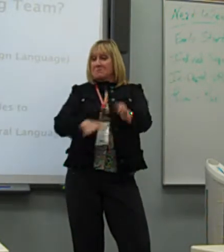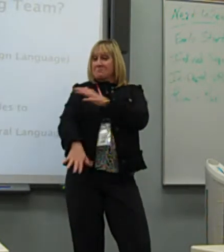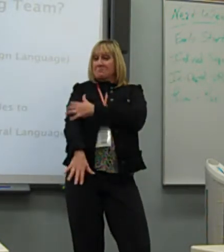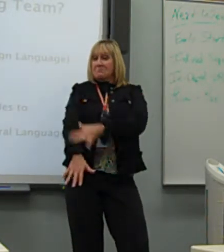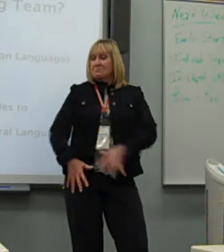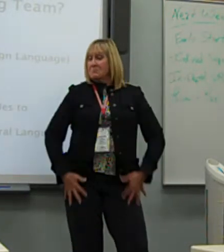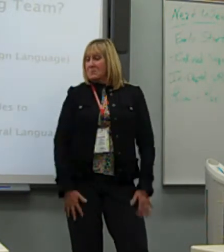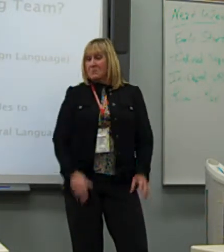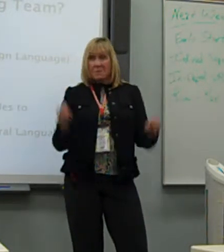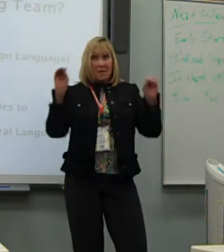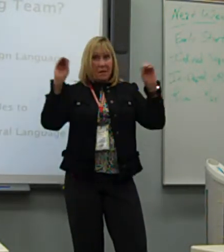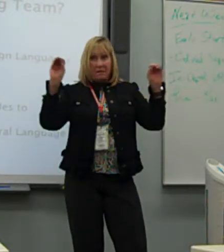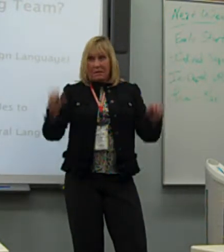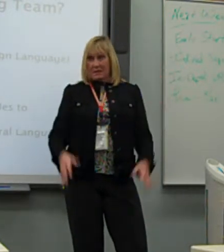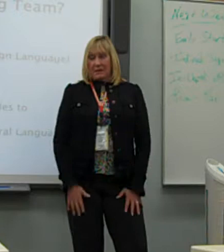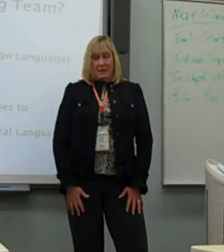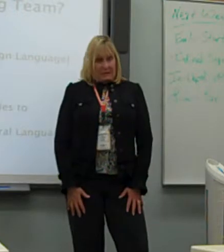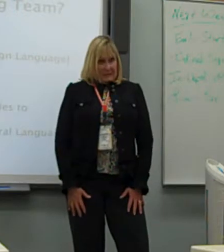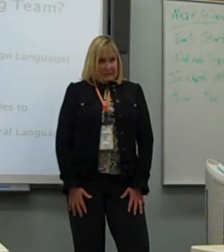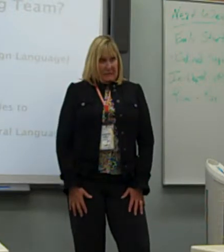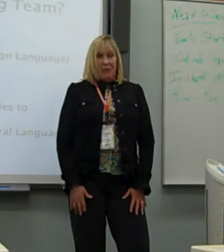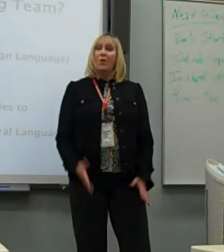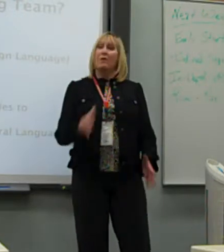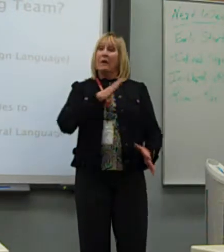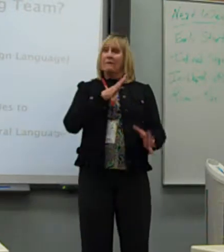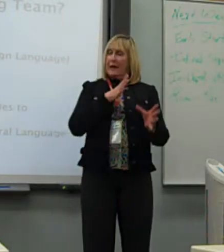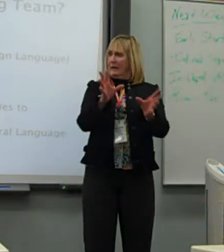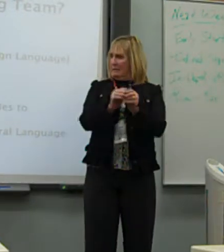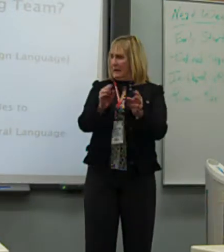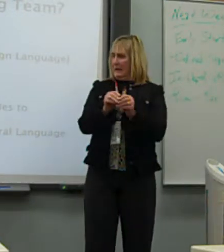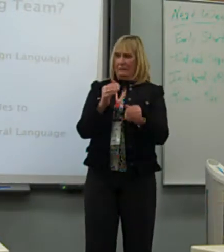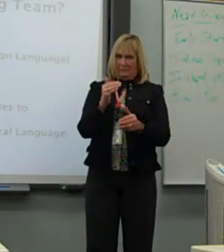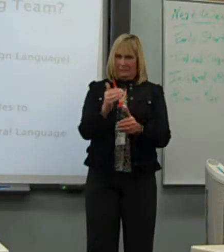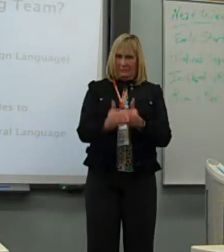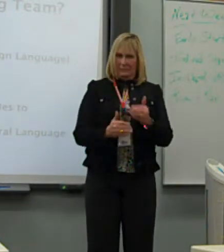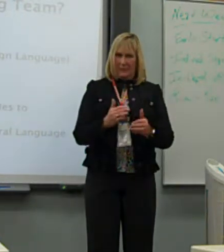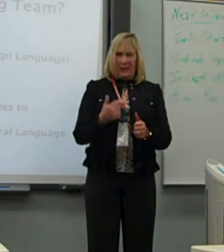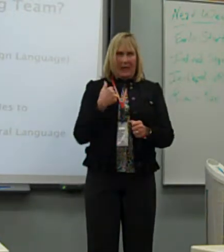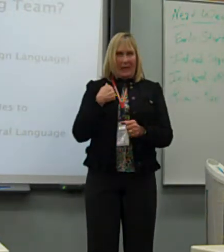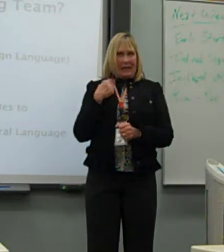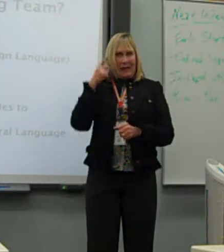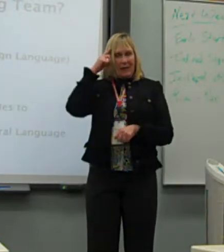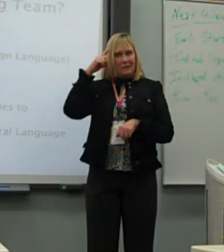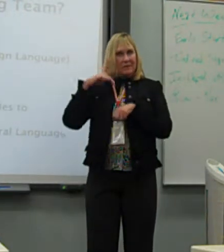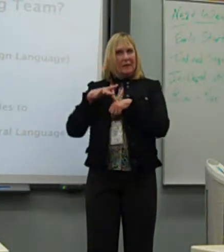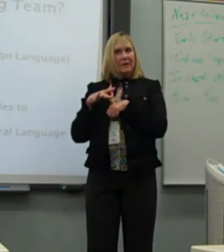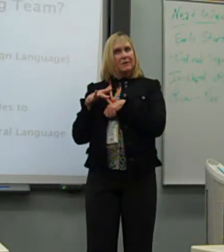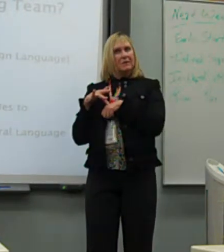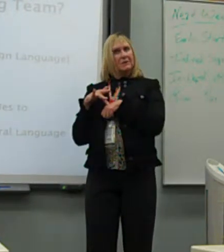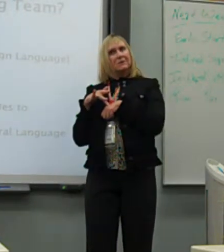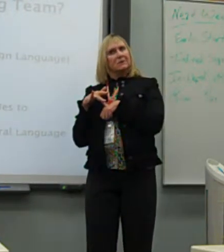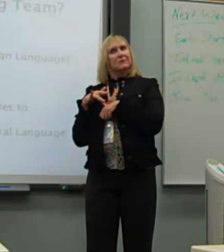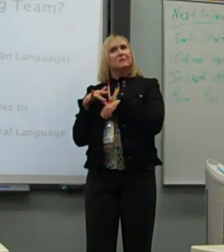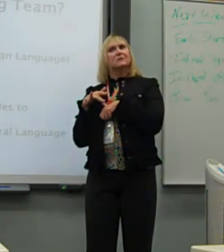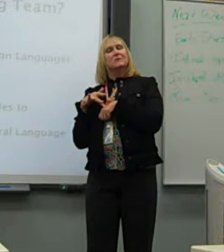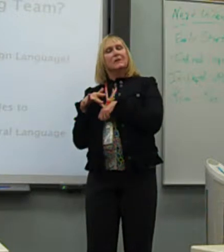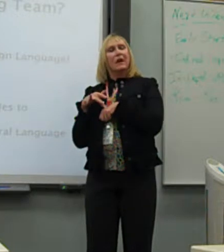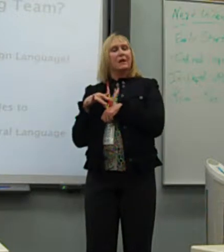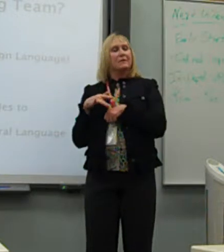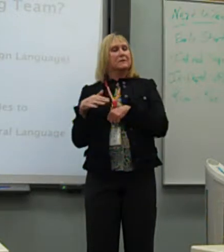She didn't feel like there were any bugs on her. She wasn't scratching, nothing. So the meeting kept on going, and I